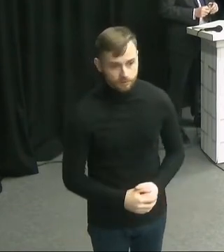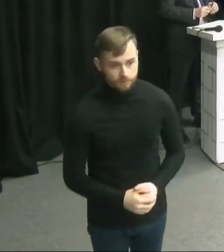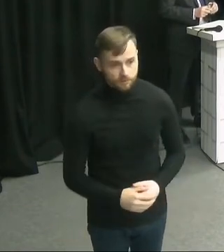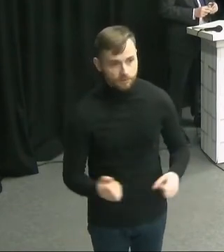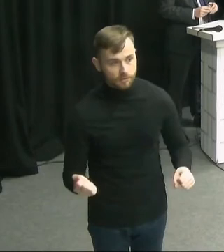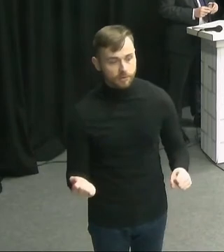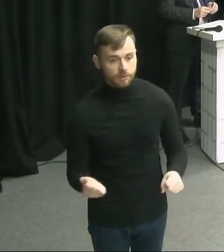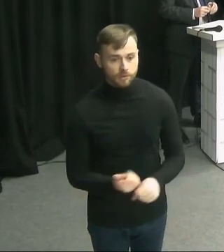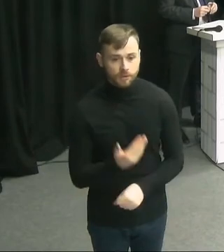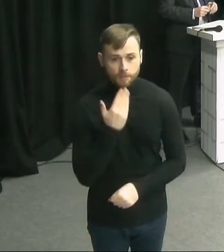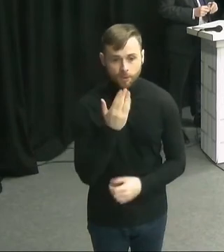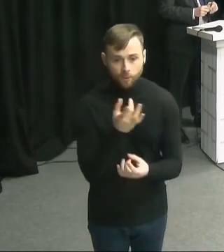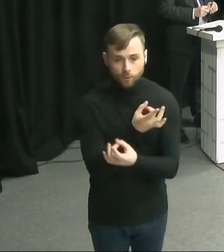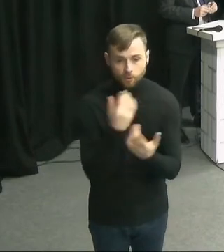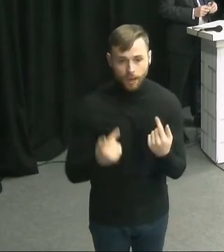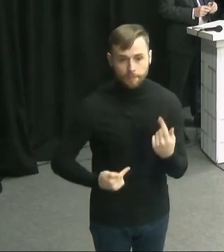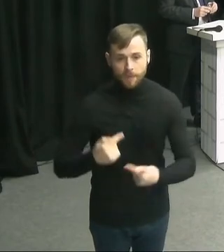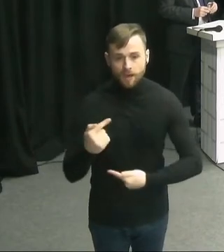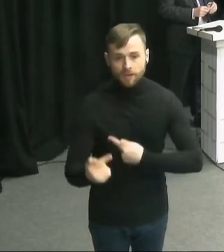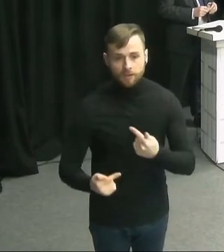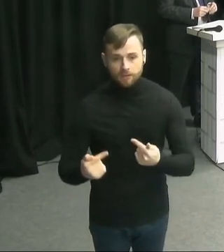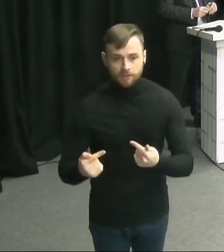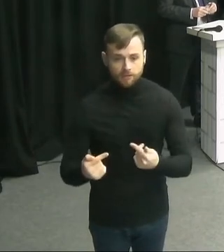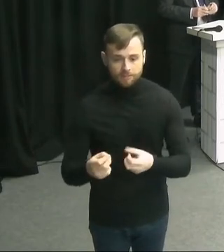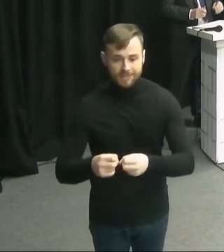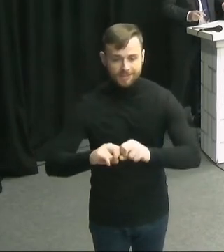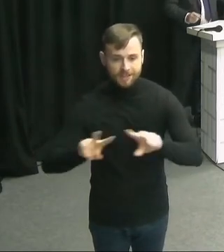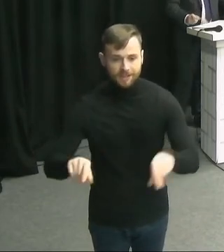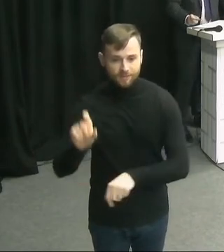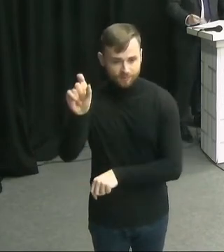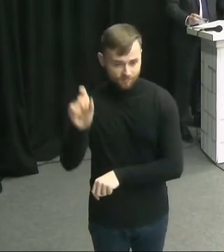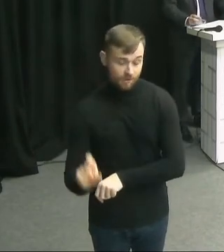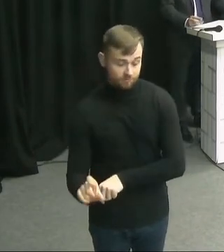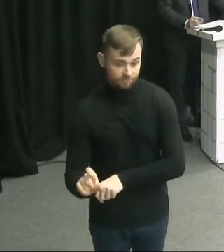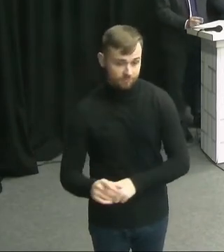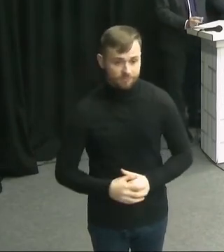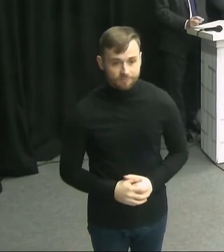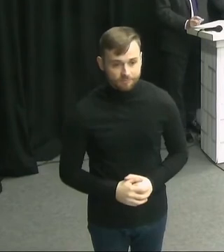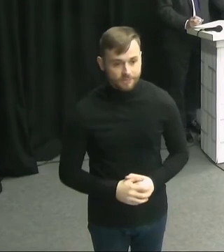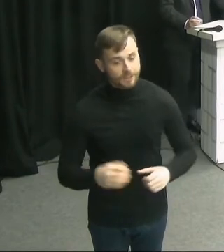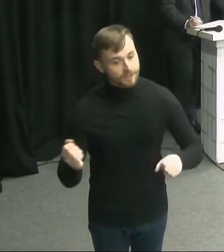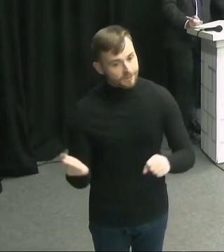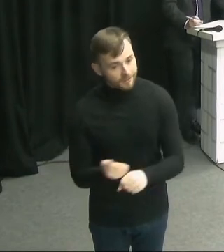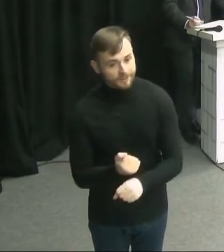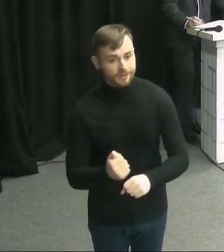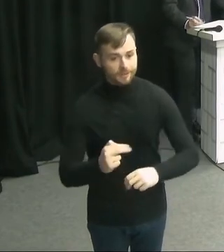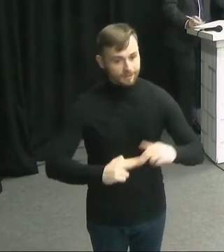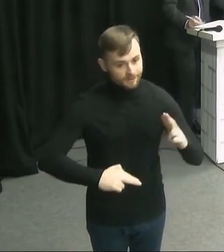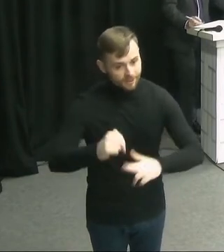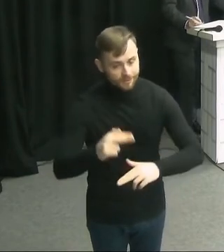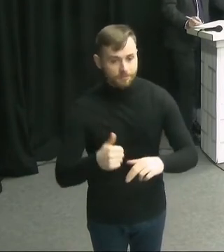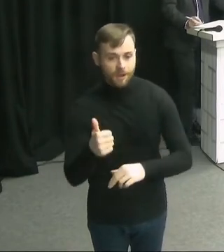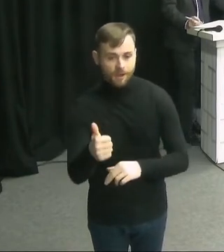in Lithuania. I have a question. Professor Juzeliūnas, can people with disabilities go and to